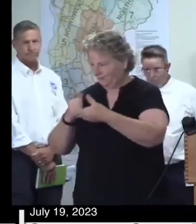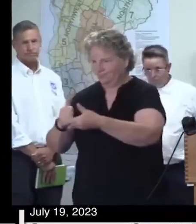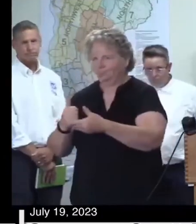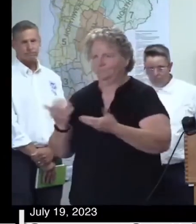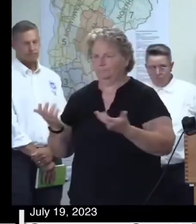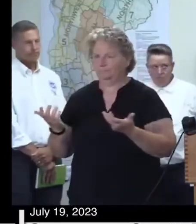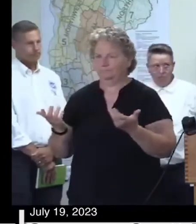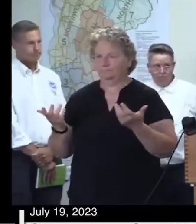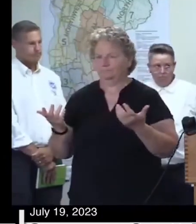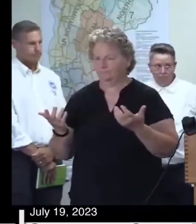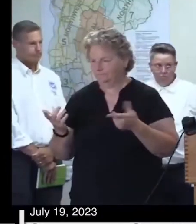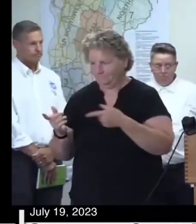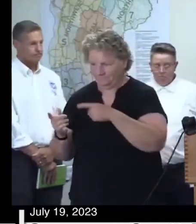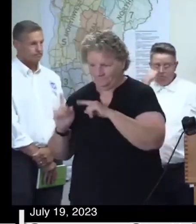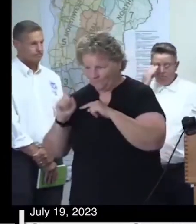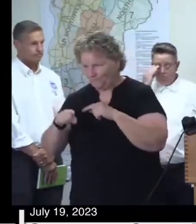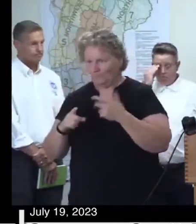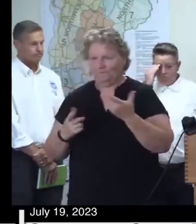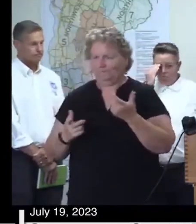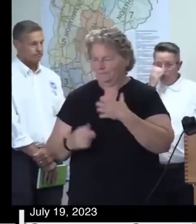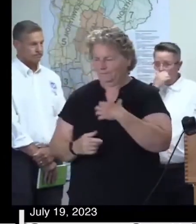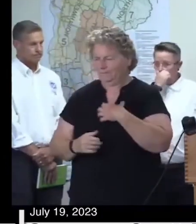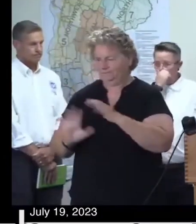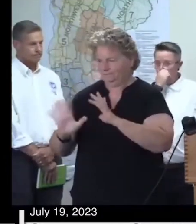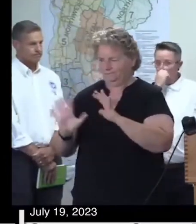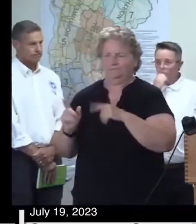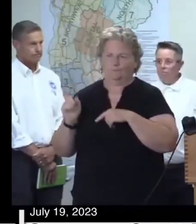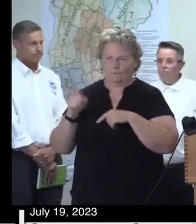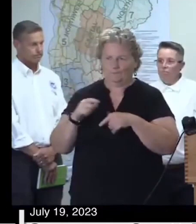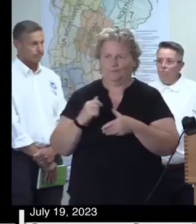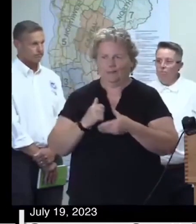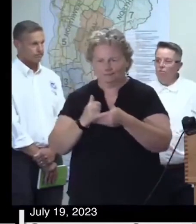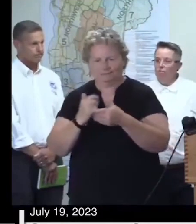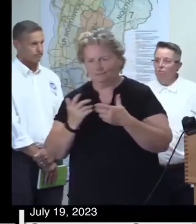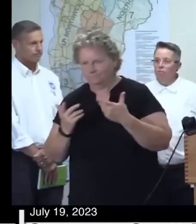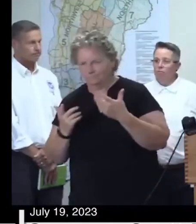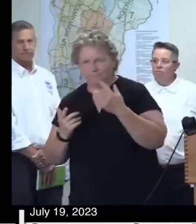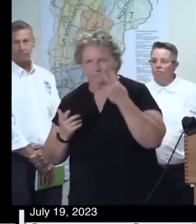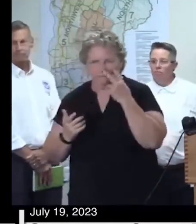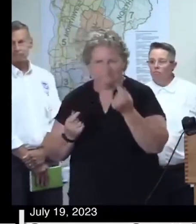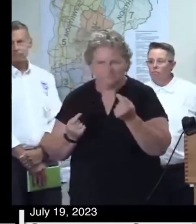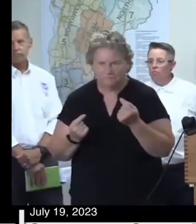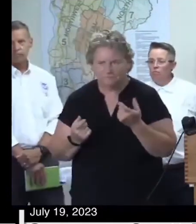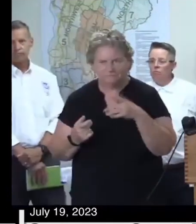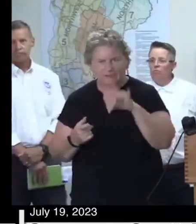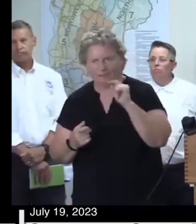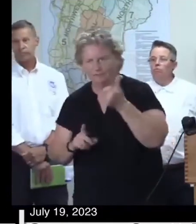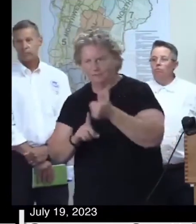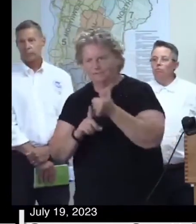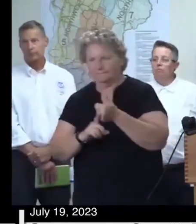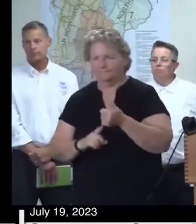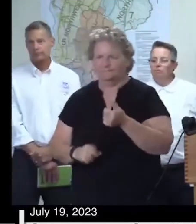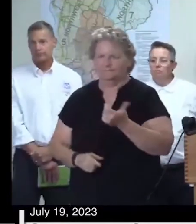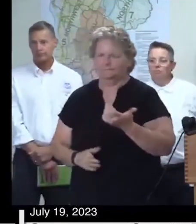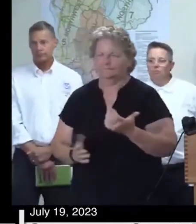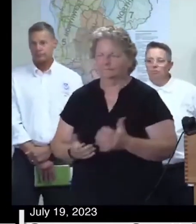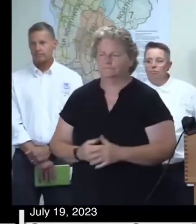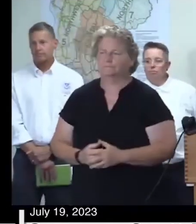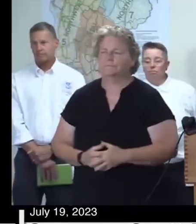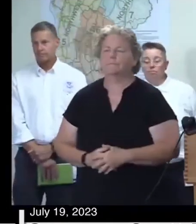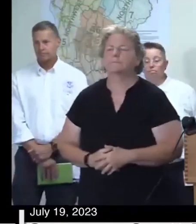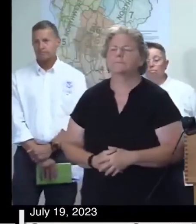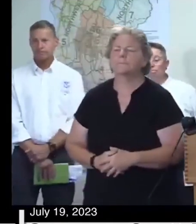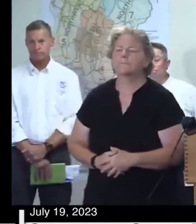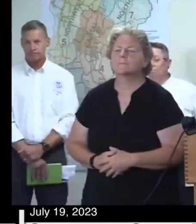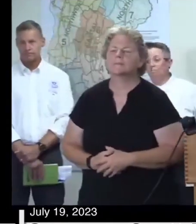is structured, in the city of Montpelier and have 100% visibility two ways. And how do they communicate that to the volunteers and the